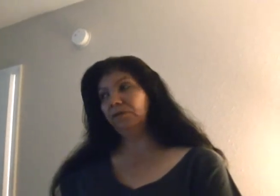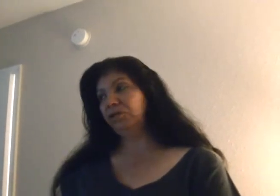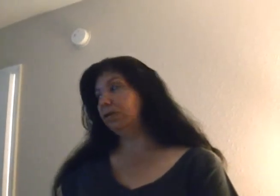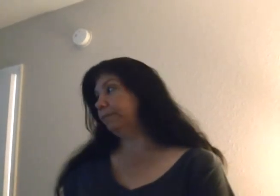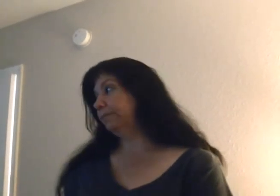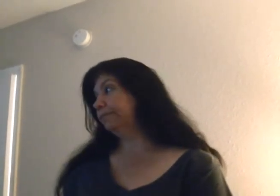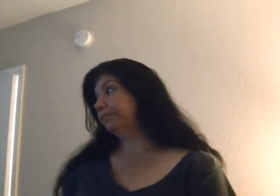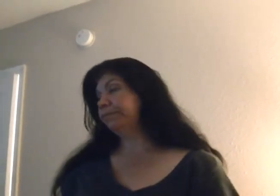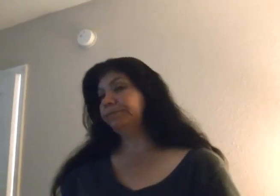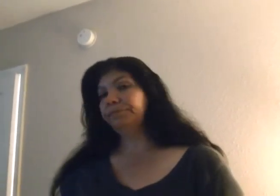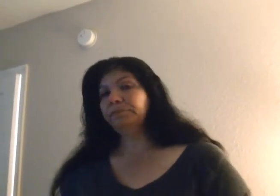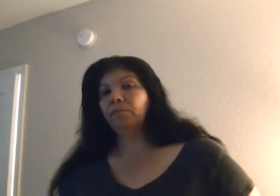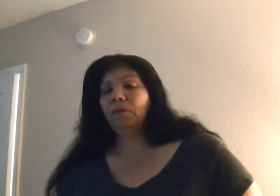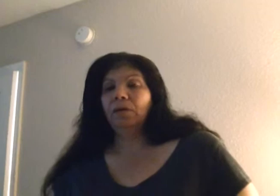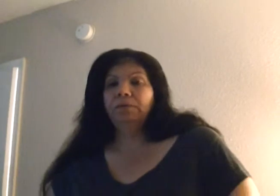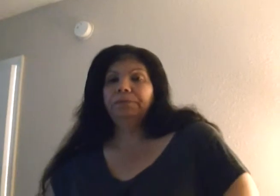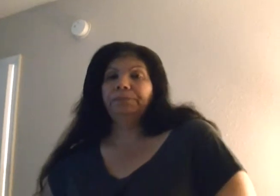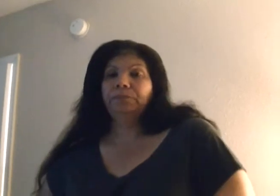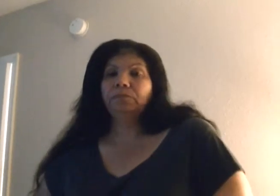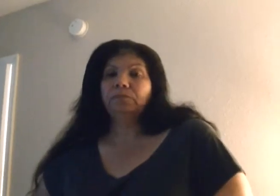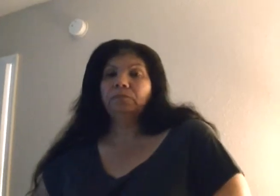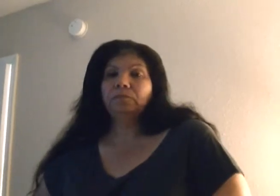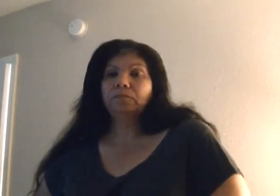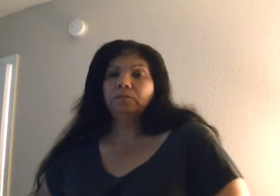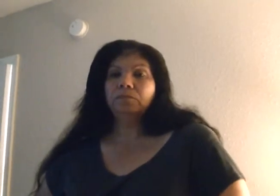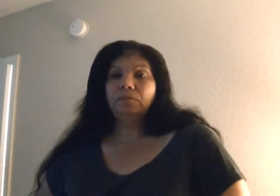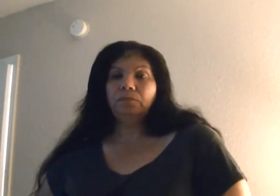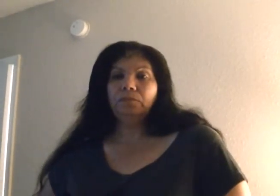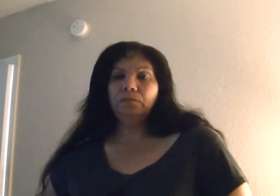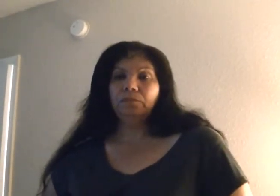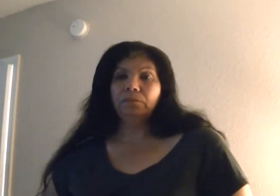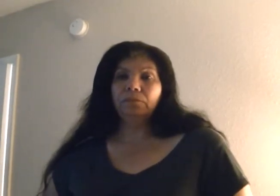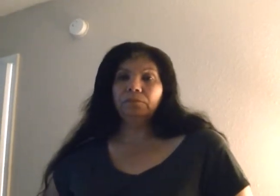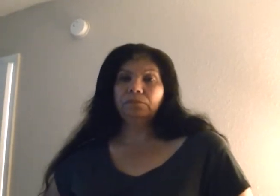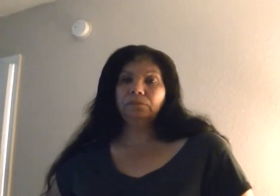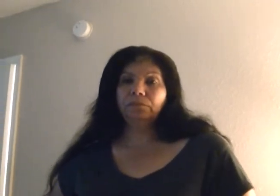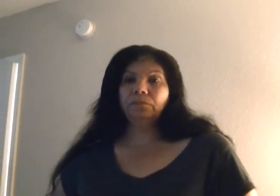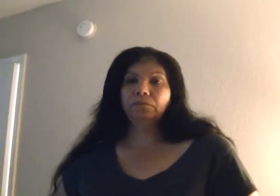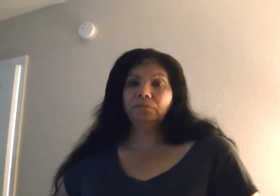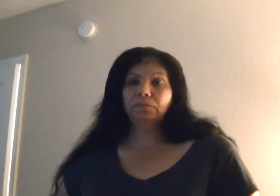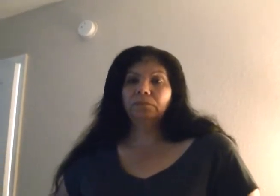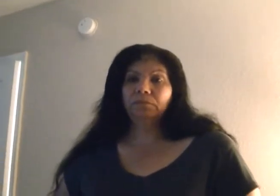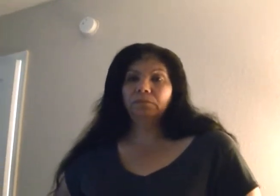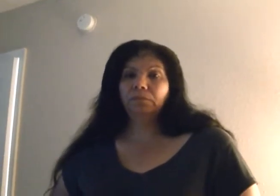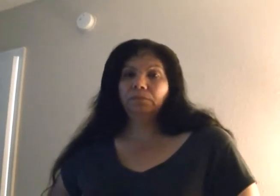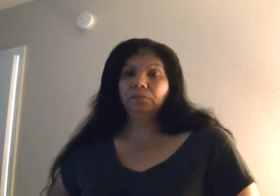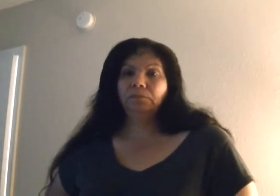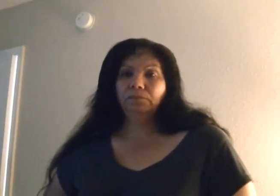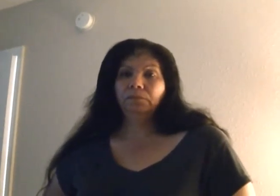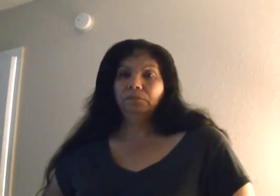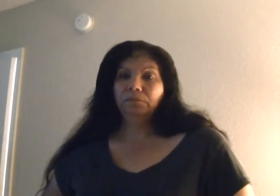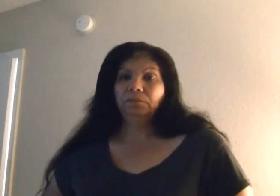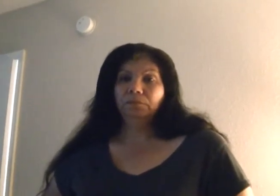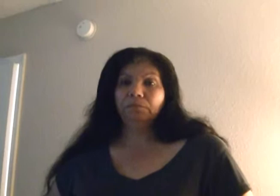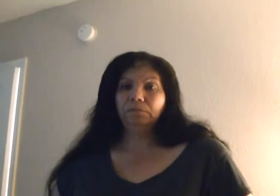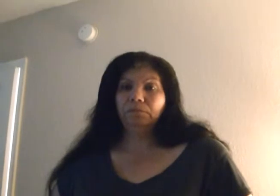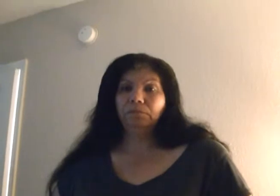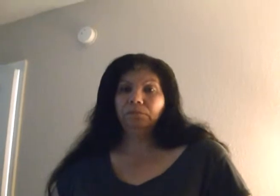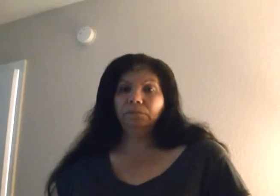fellowship. So with the revelation who Christ is comes intimacy. Because where there's intimacy, there's fellowship. And then that's when